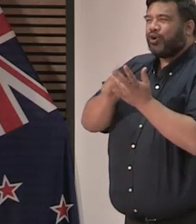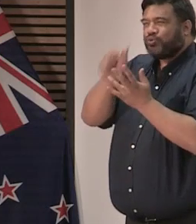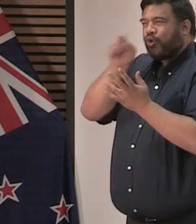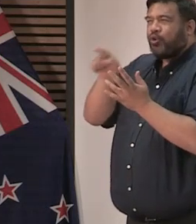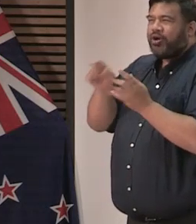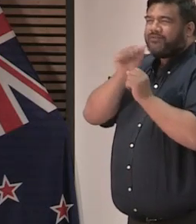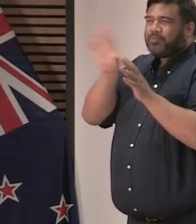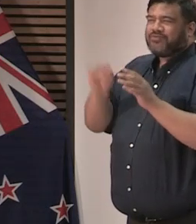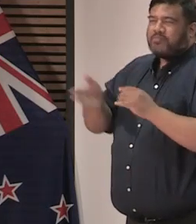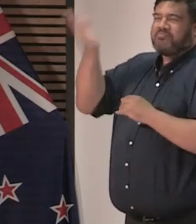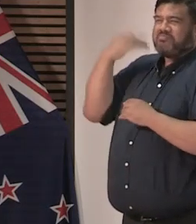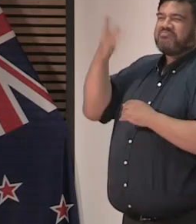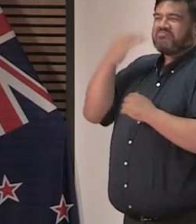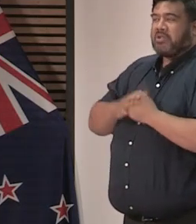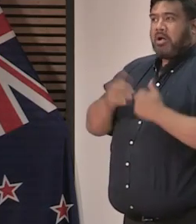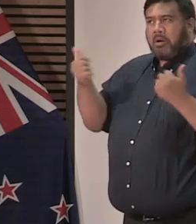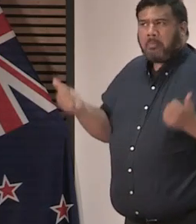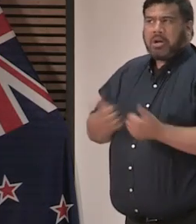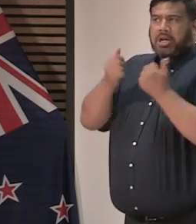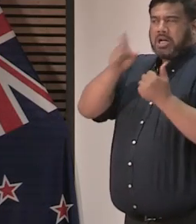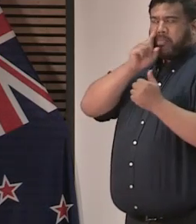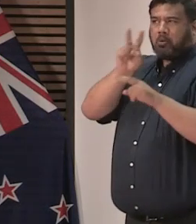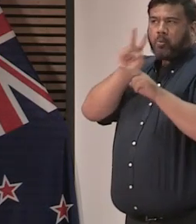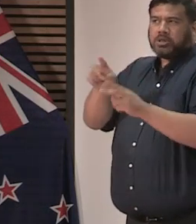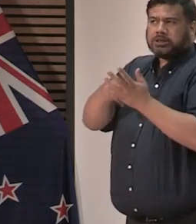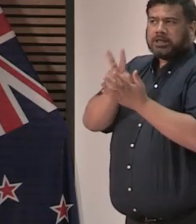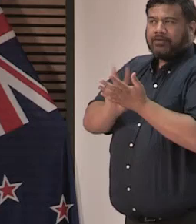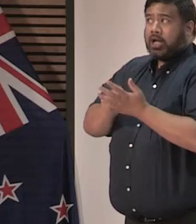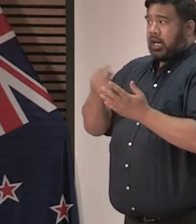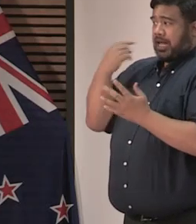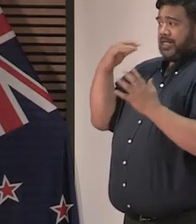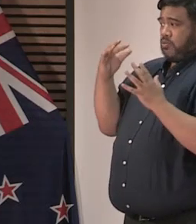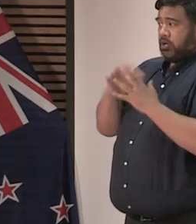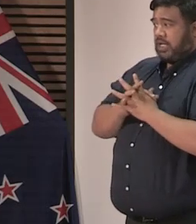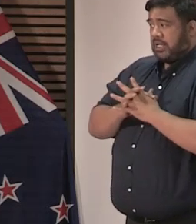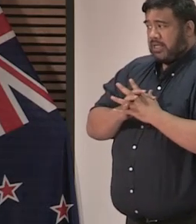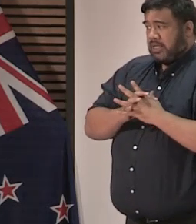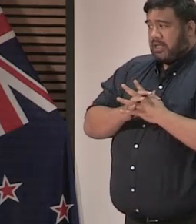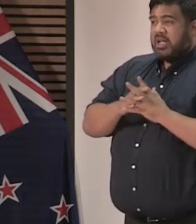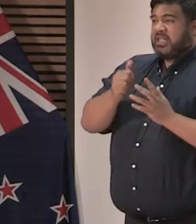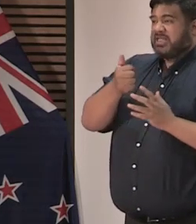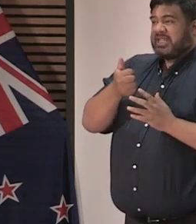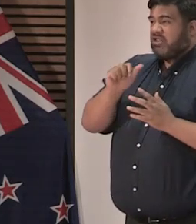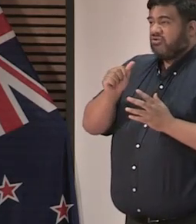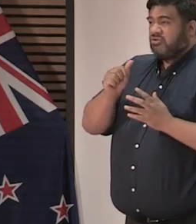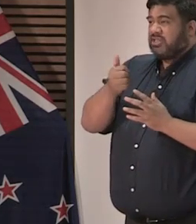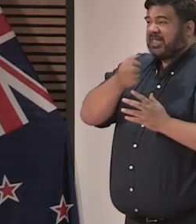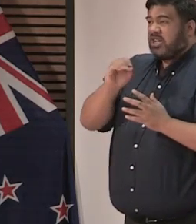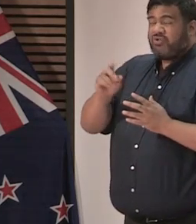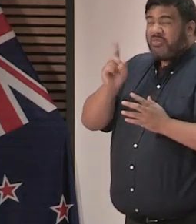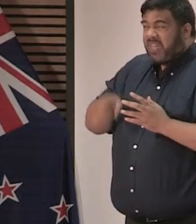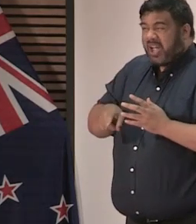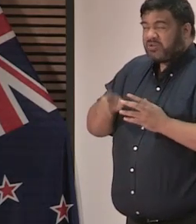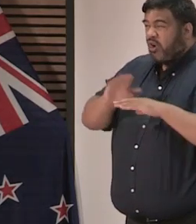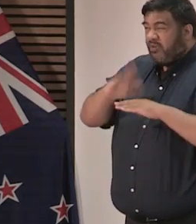649,000 people tuned in during the first 3 days last week. The parental pages from the Ministry of Education's website had